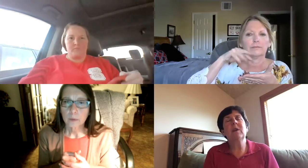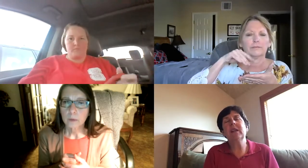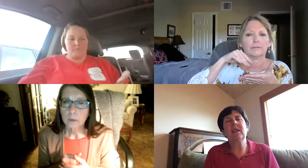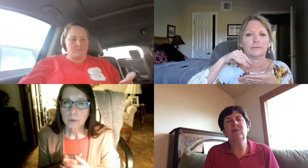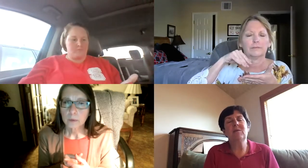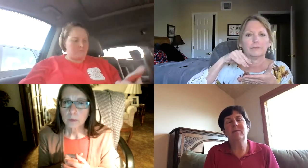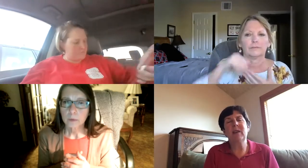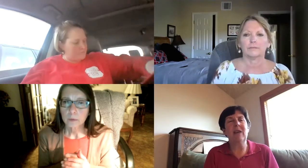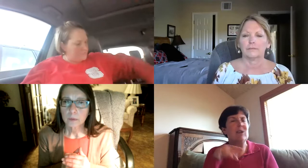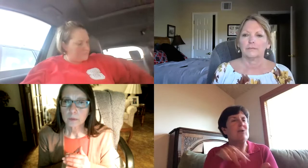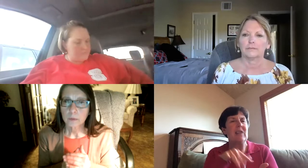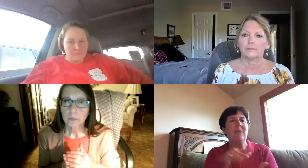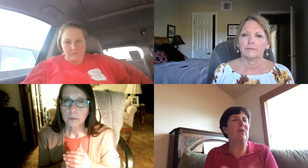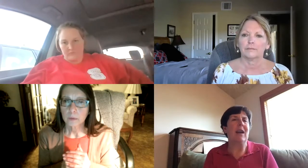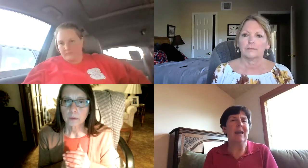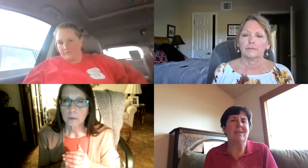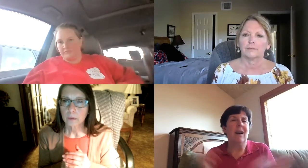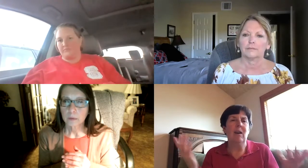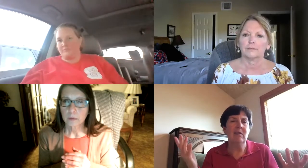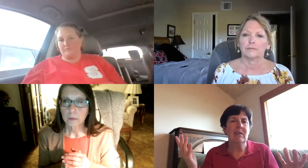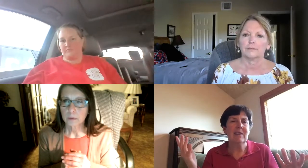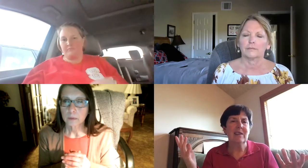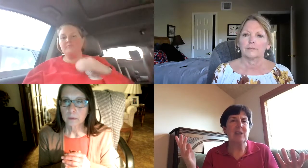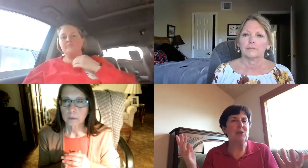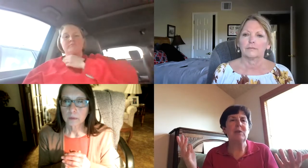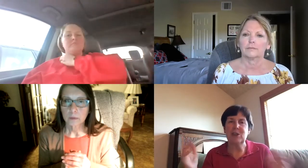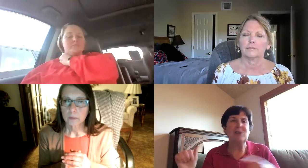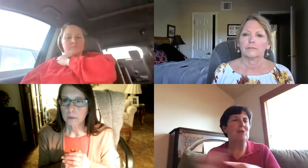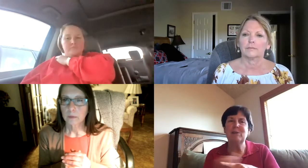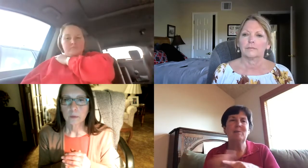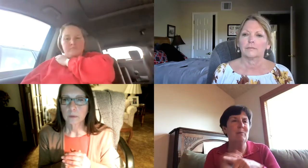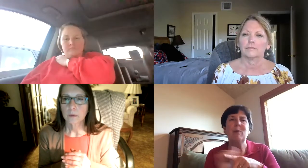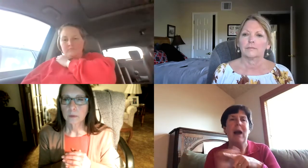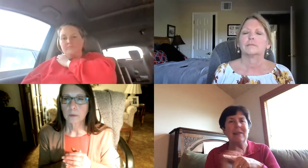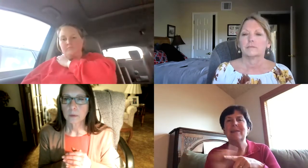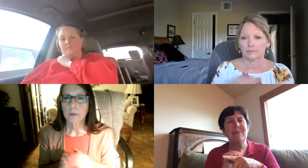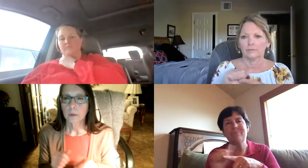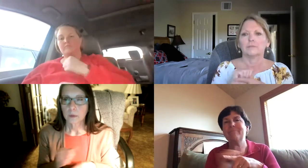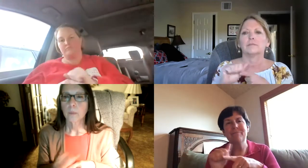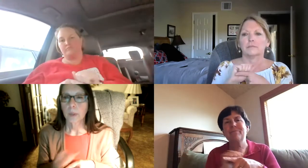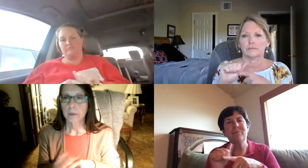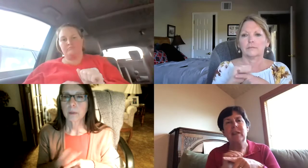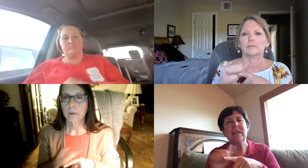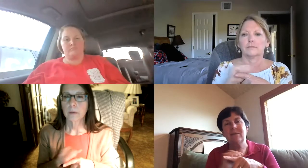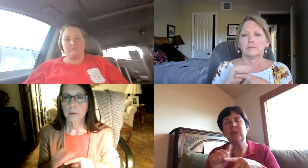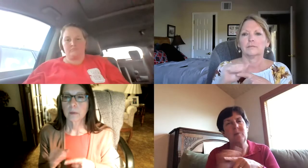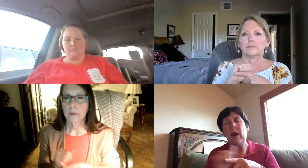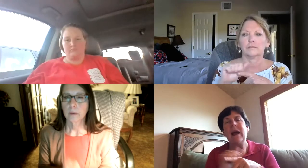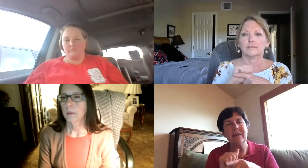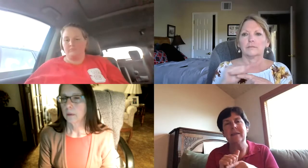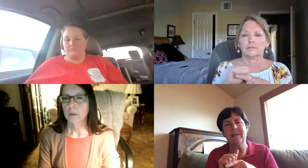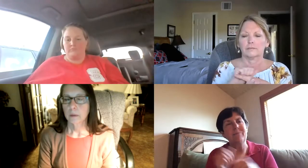And really you would never use that for ASL because you would just use practice, really.